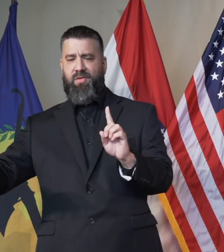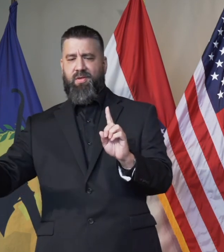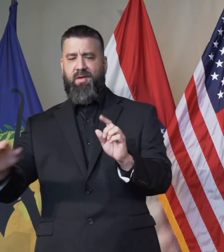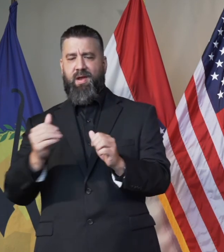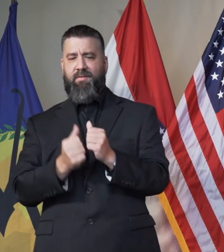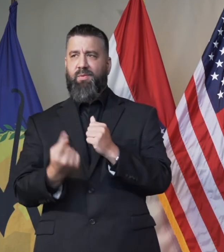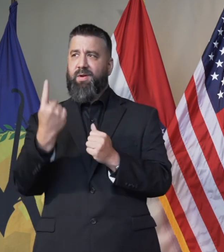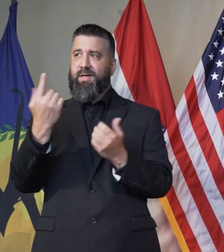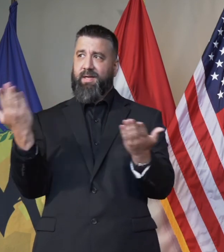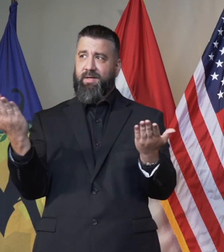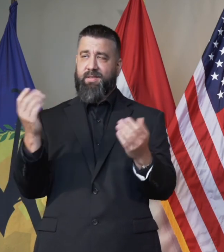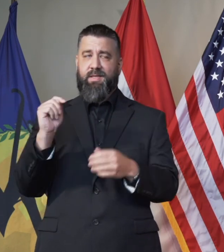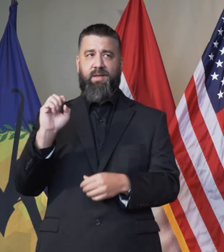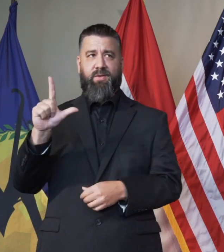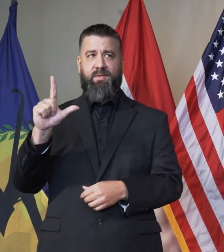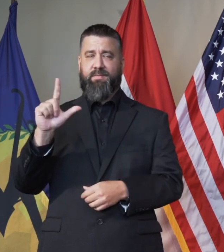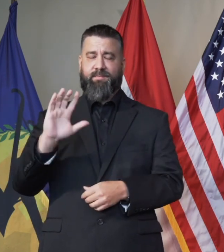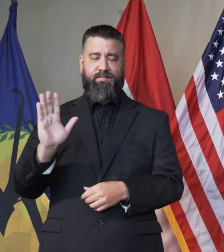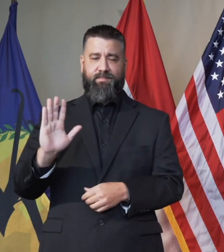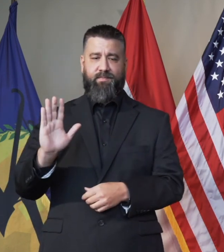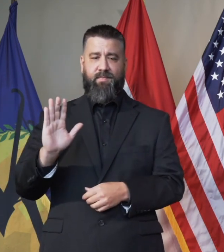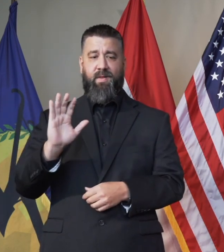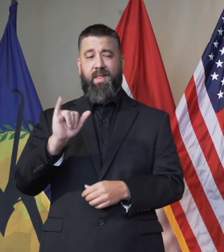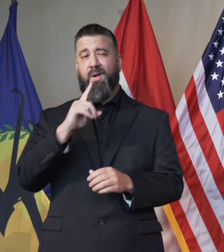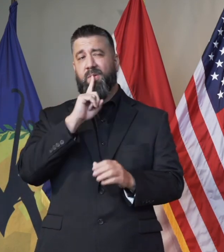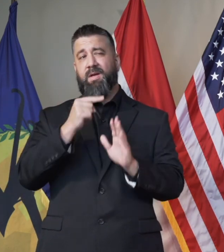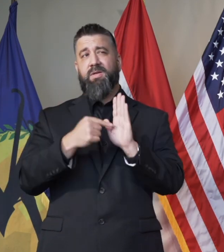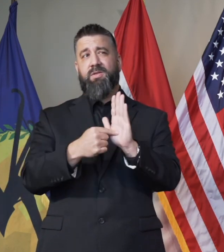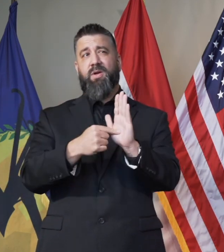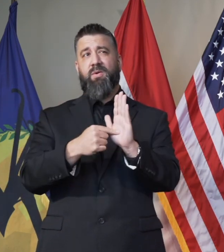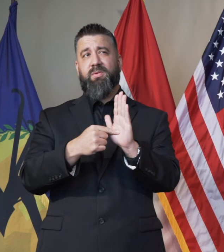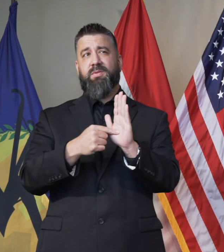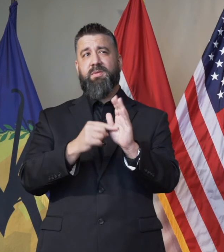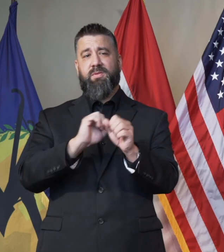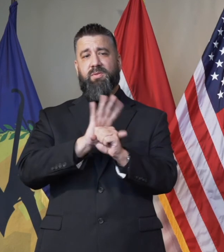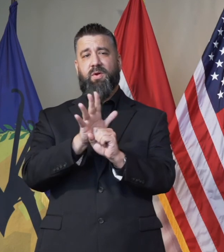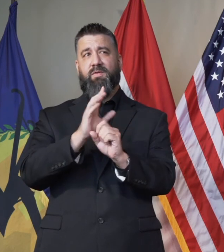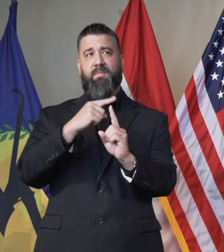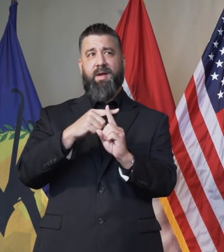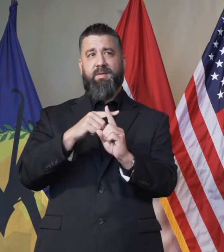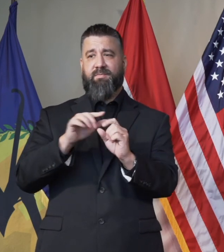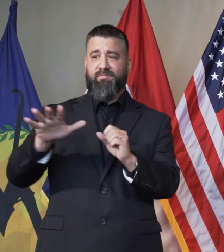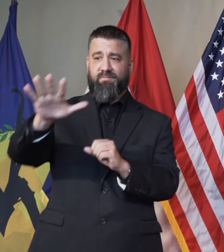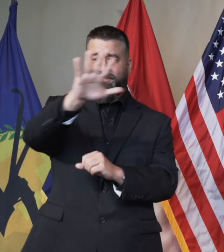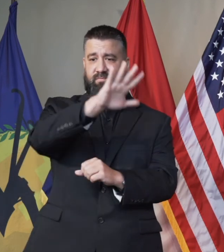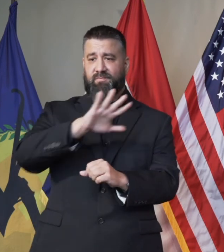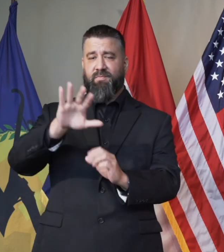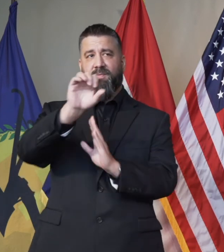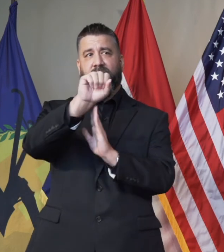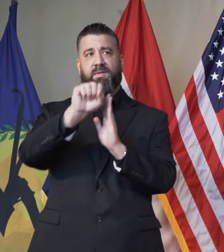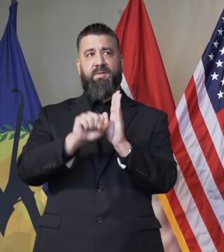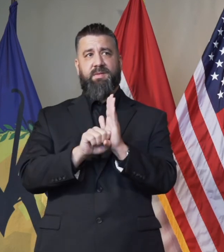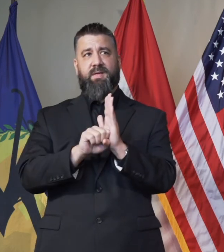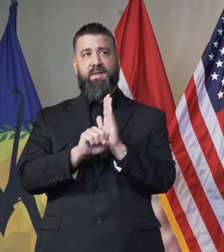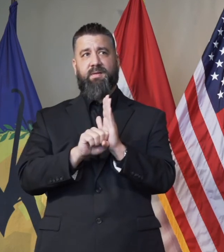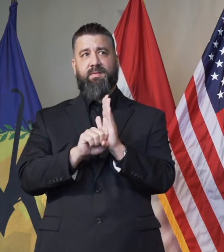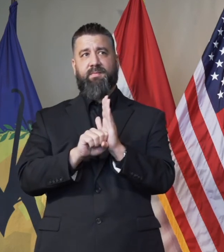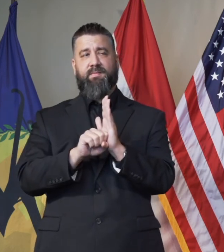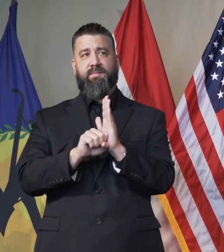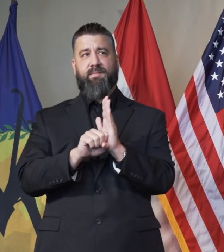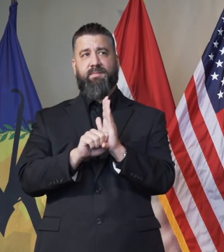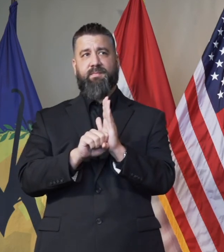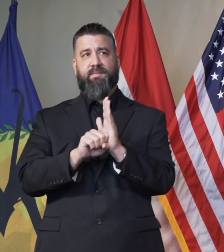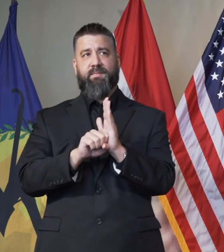County residents, because it reflects more of a trend of the state and the referral base,